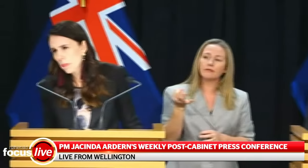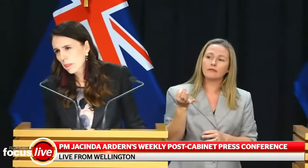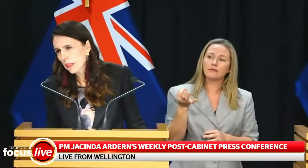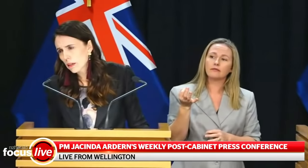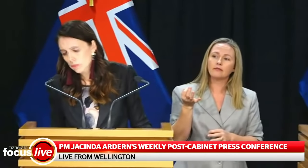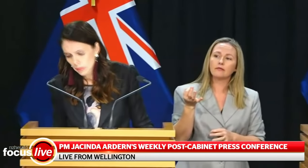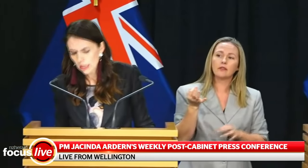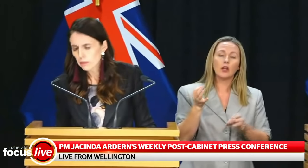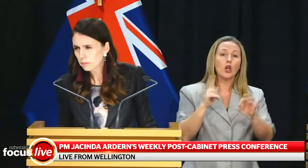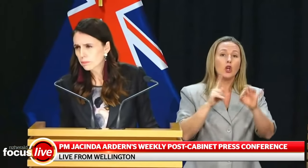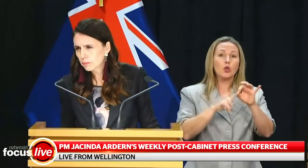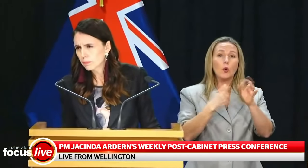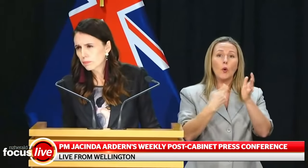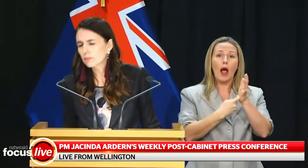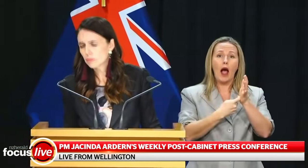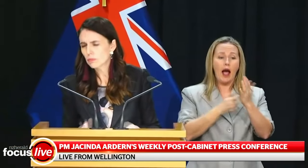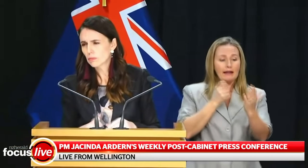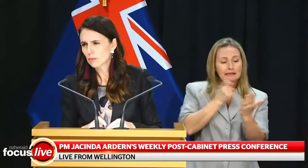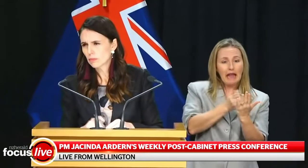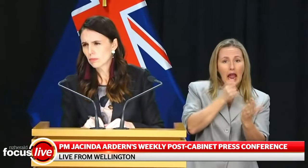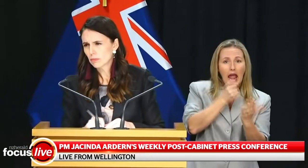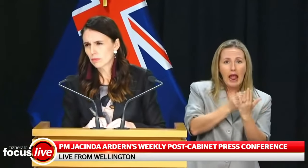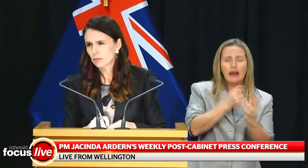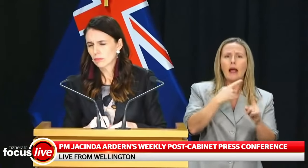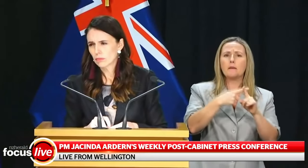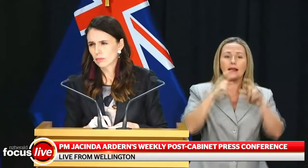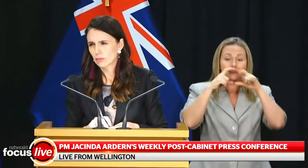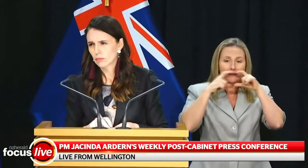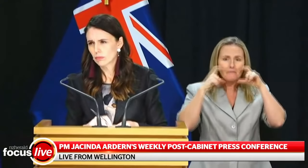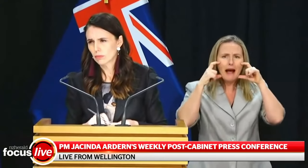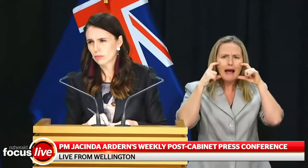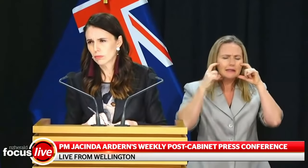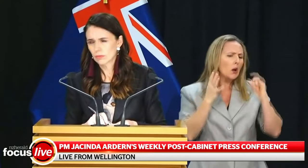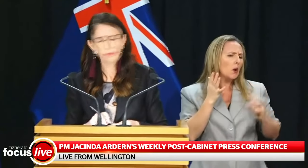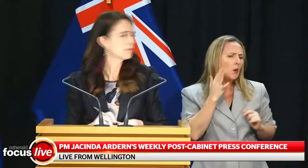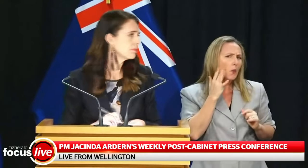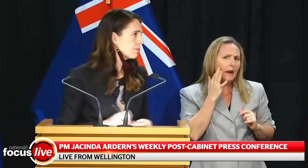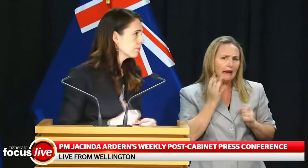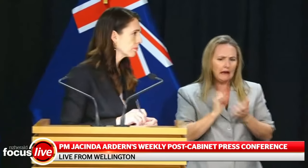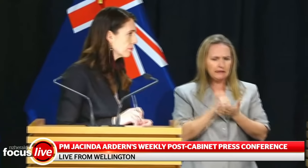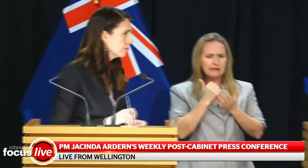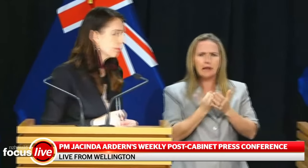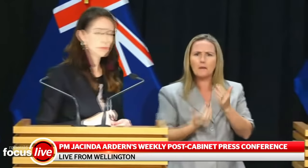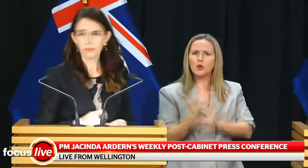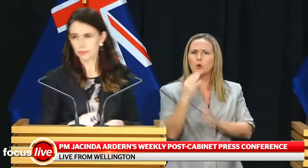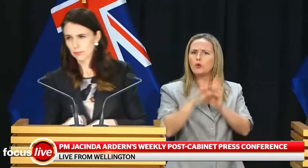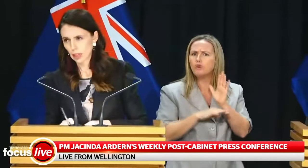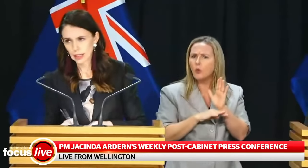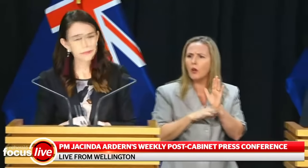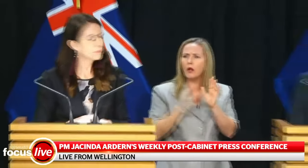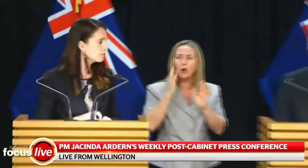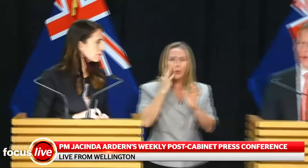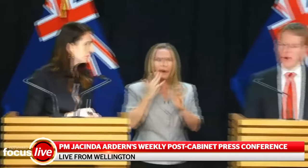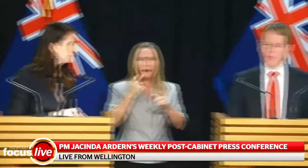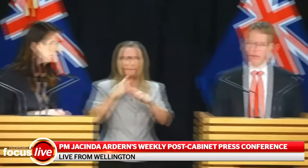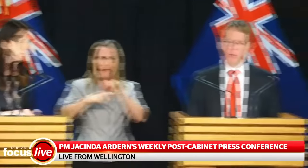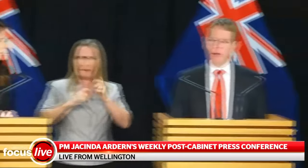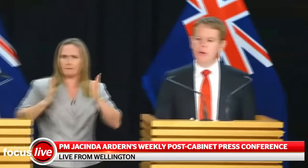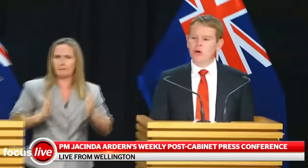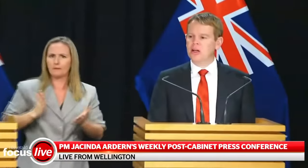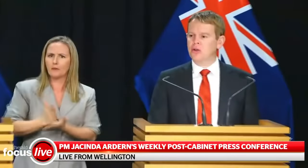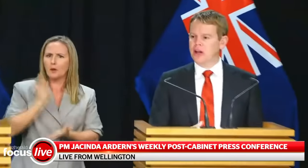the QR scanning and mask wearing, is there any time frame, I guess, for when those reports are to come back and when they could come into